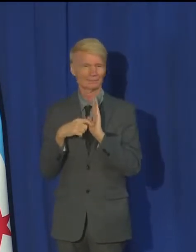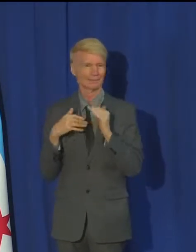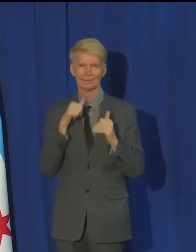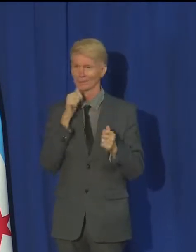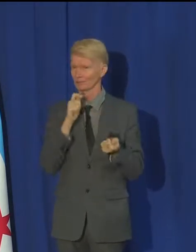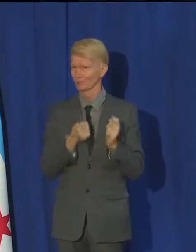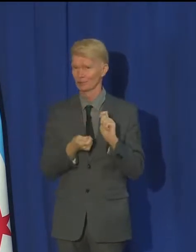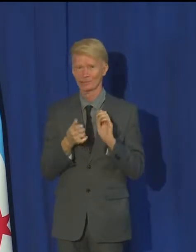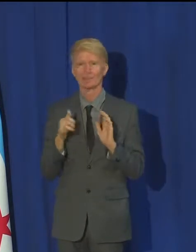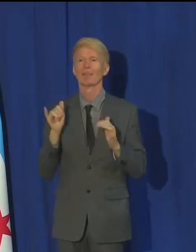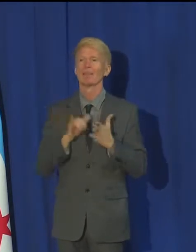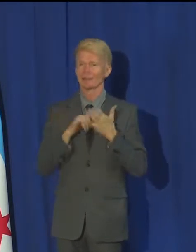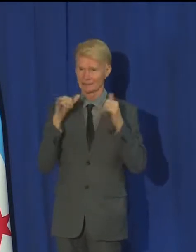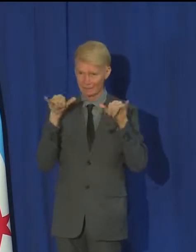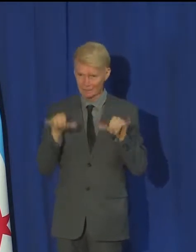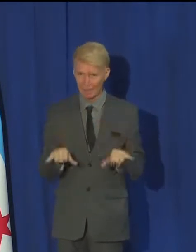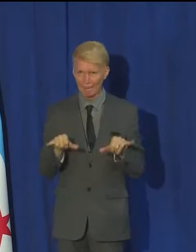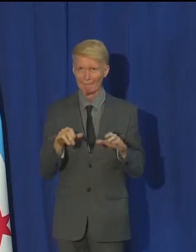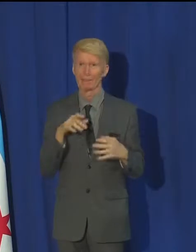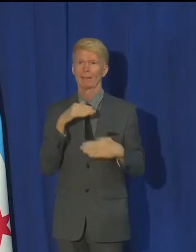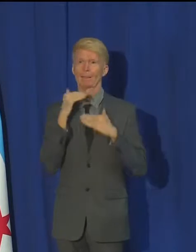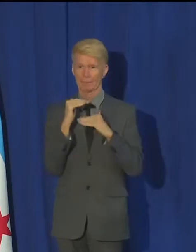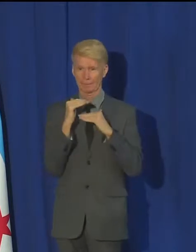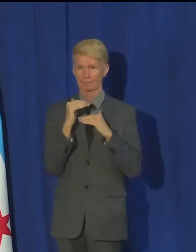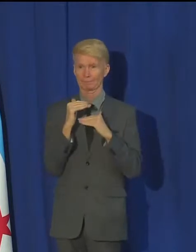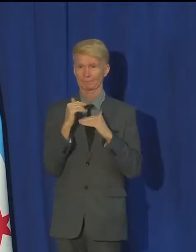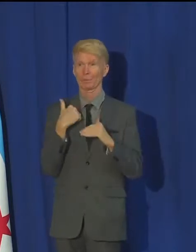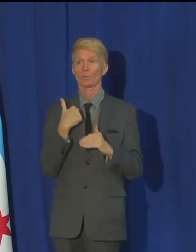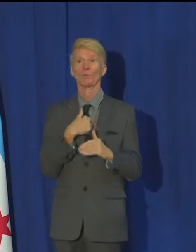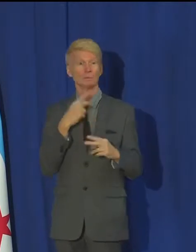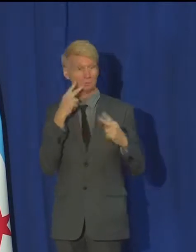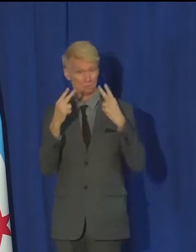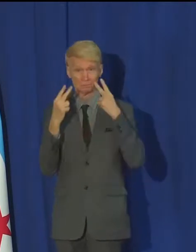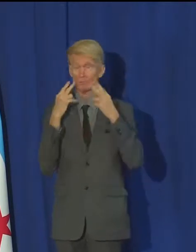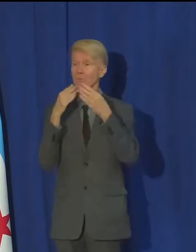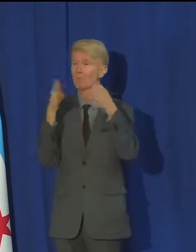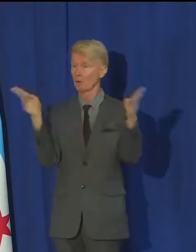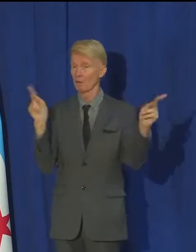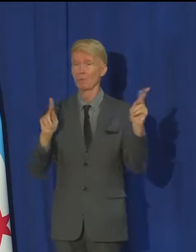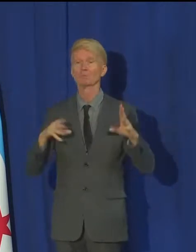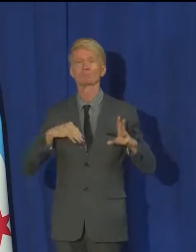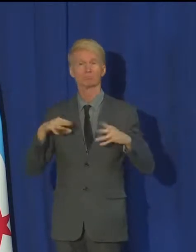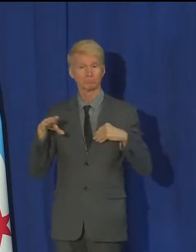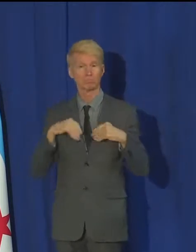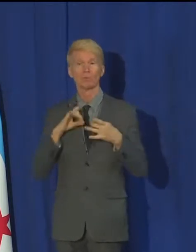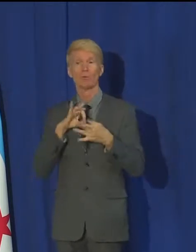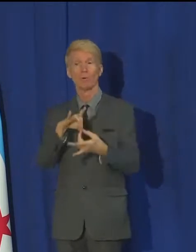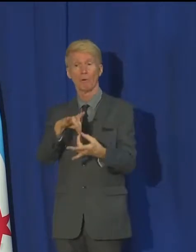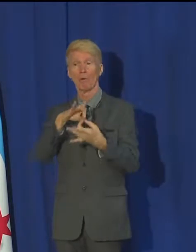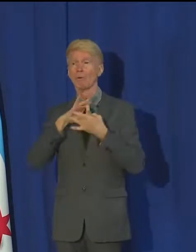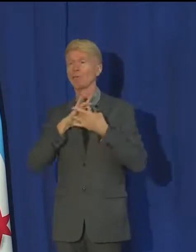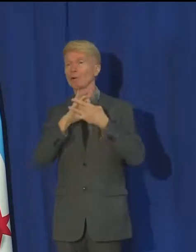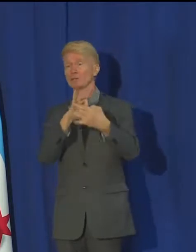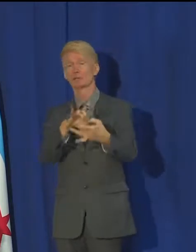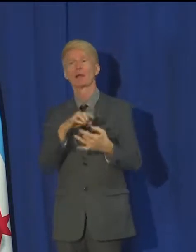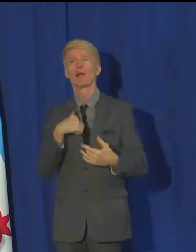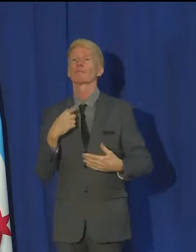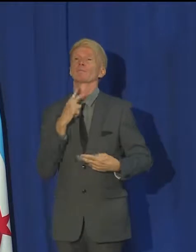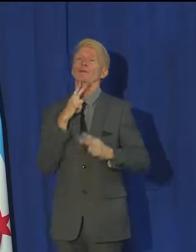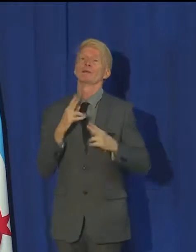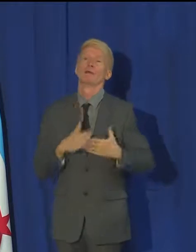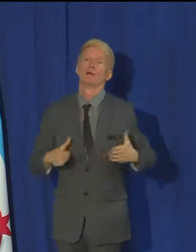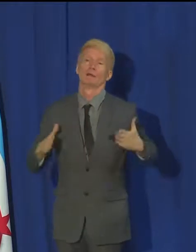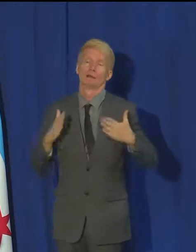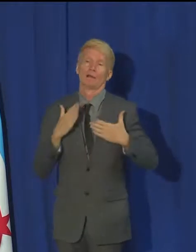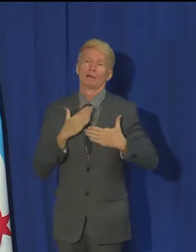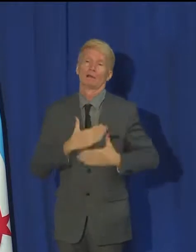place. We have broadly seen good cooperation with those, and actually I've been very pleased to see a lot of the